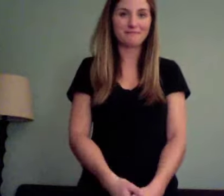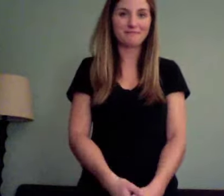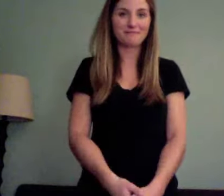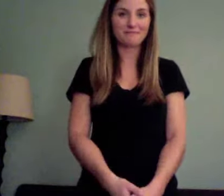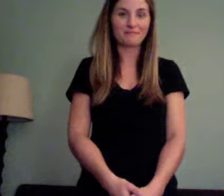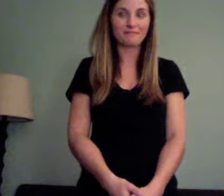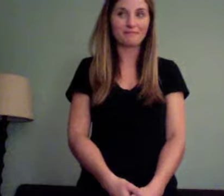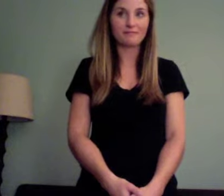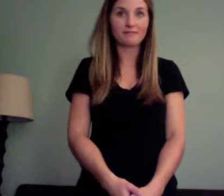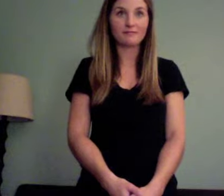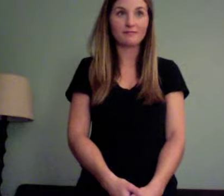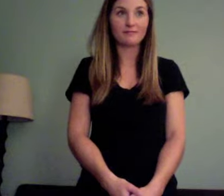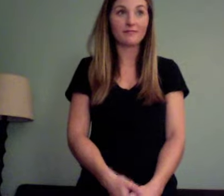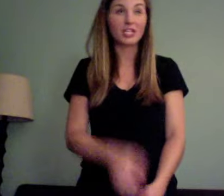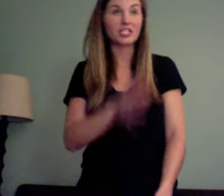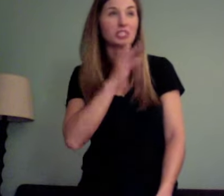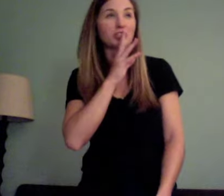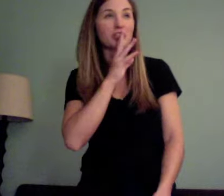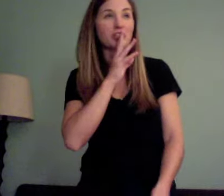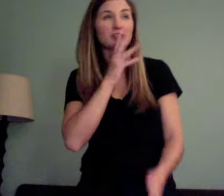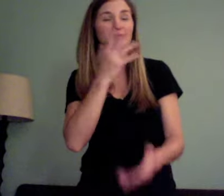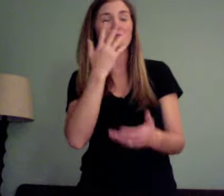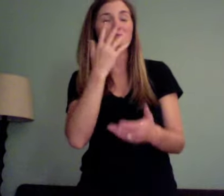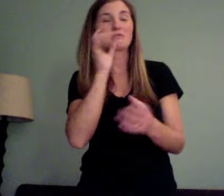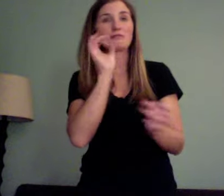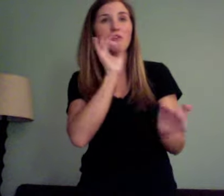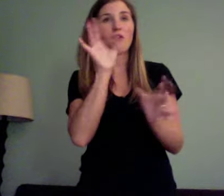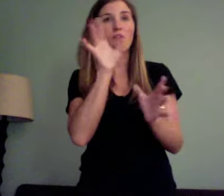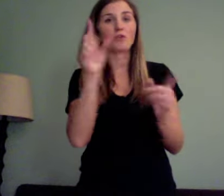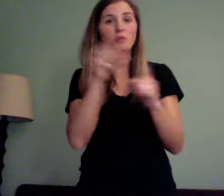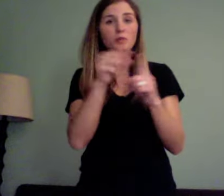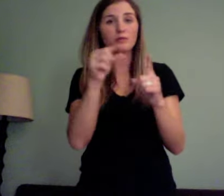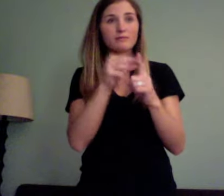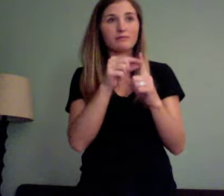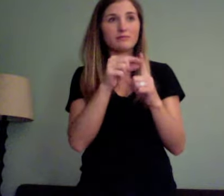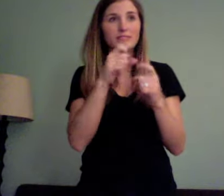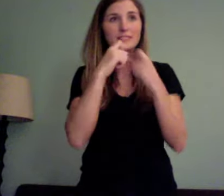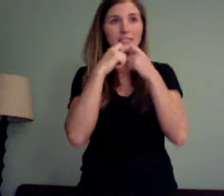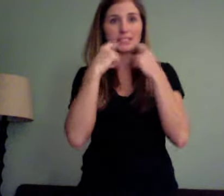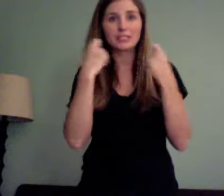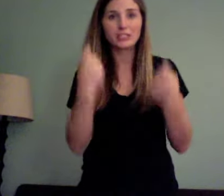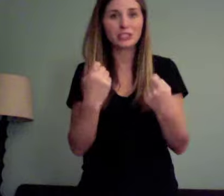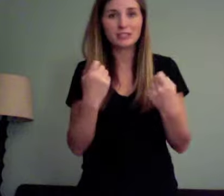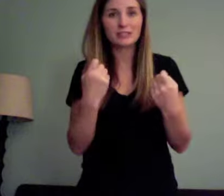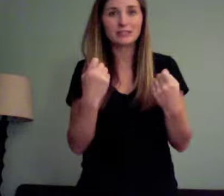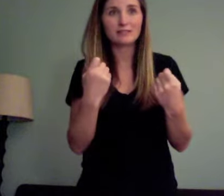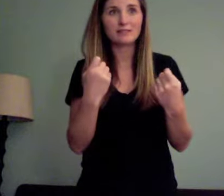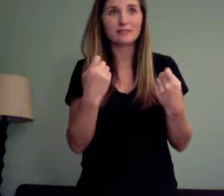They their mouths and pollute the air. They race for the honor, sinner of the year. They litter the land with heartbreak and ruin. They don't know the first thing.